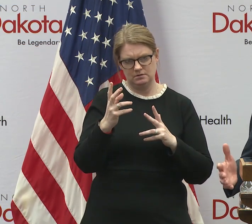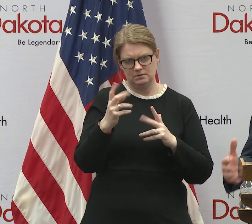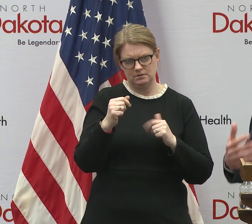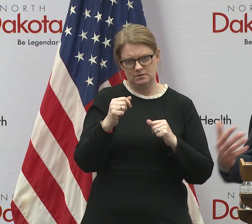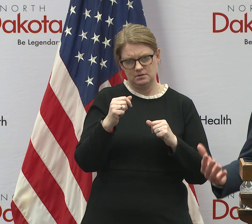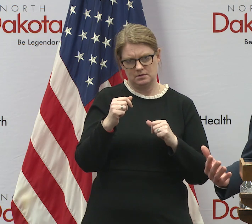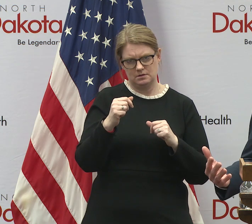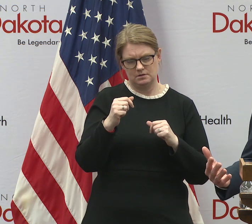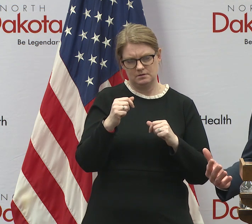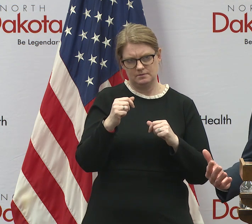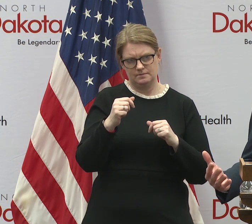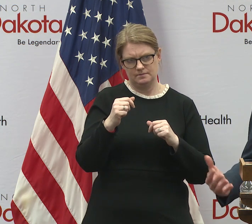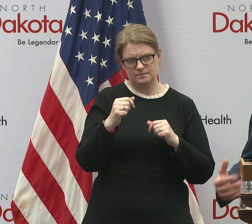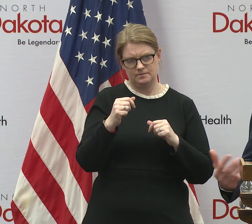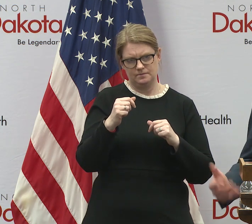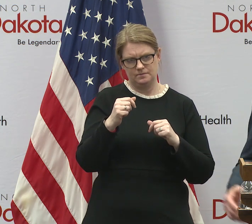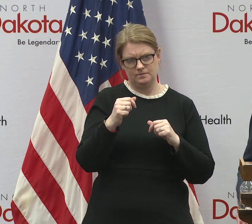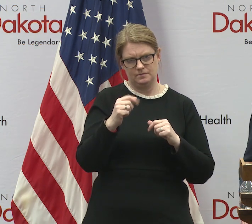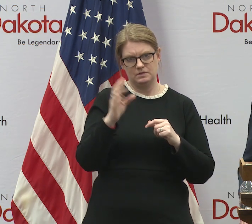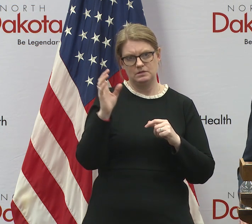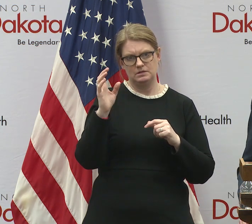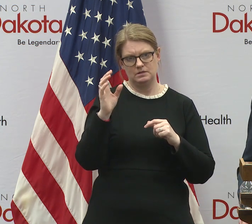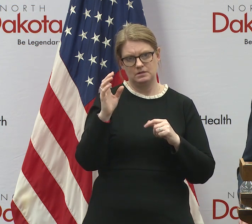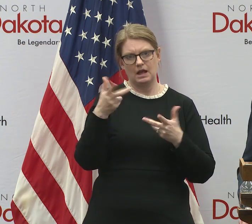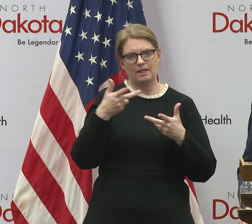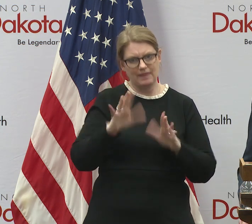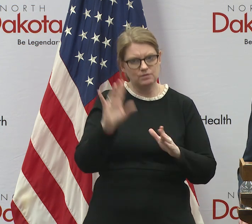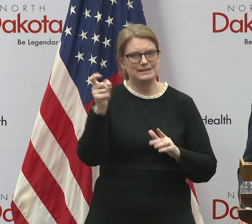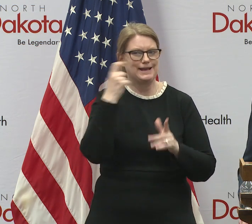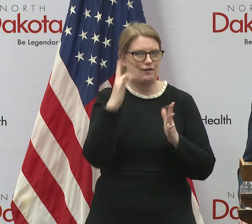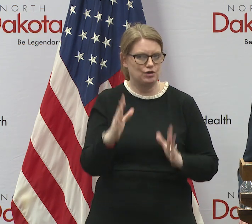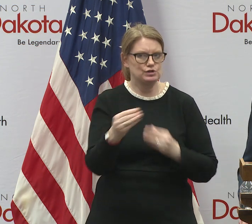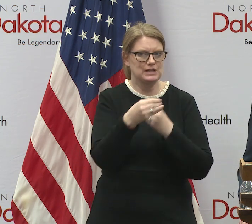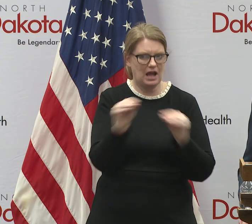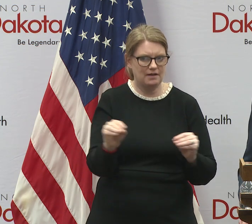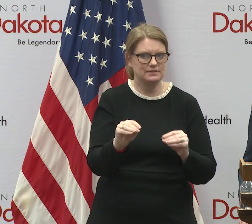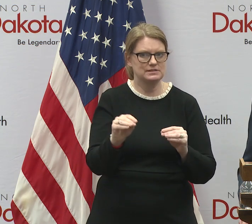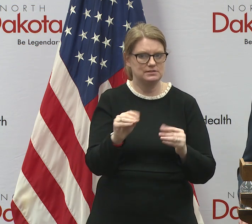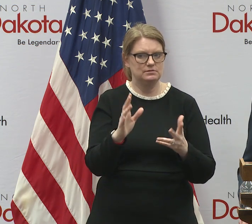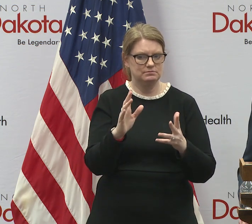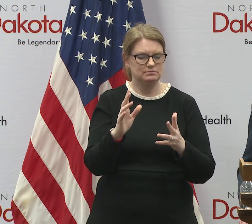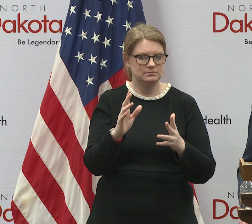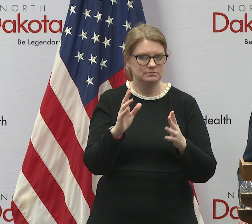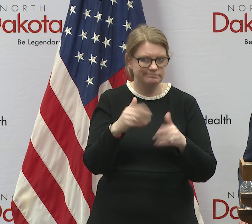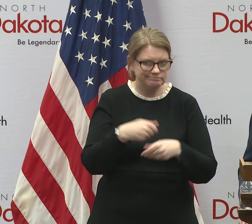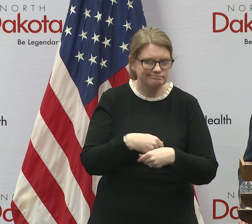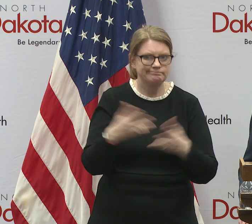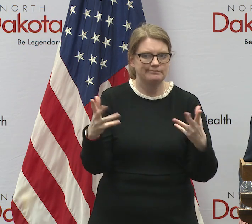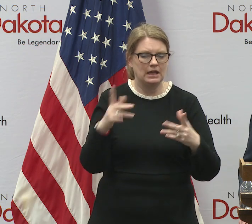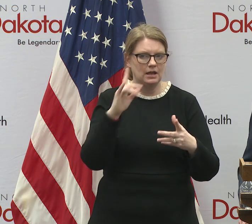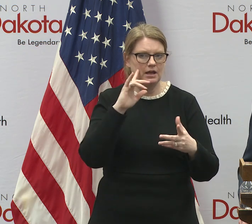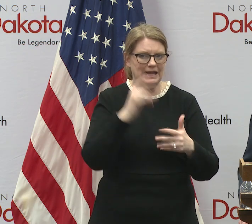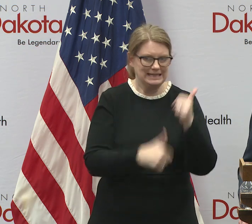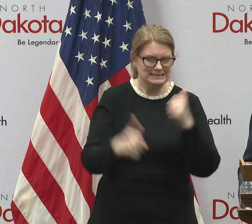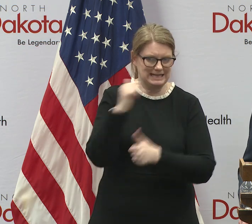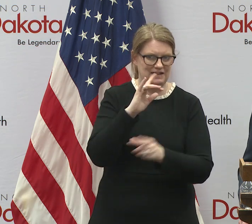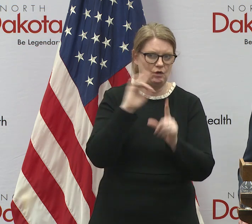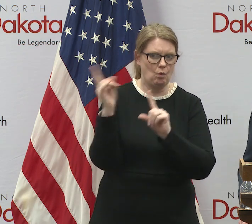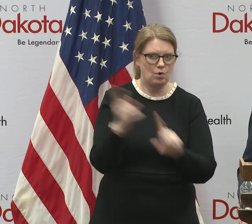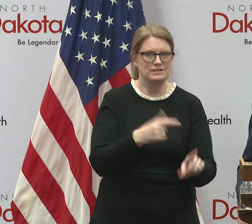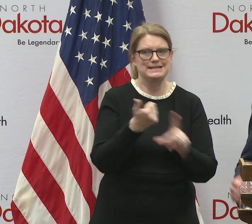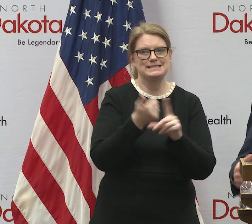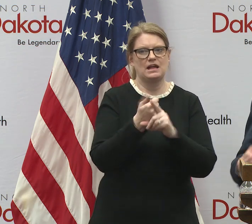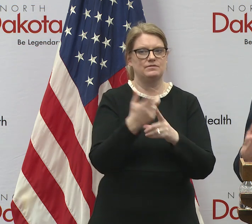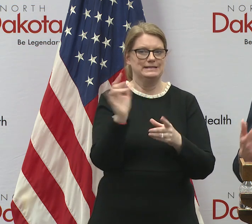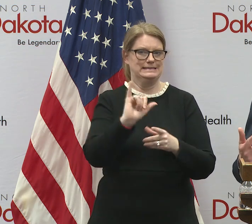emergency that we've got operating right now gives the governor's office the ability to do executive orders which have the force of law. And so this allows